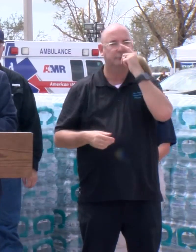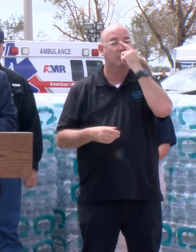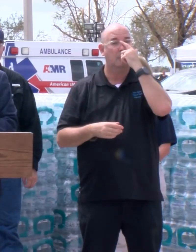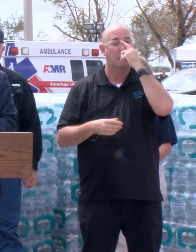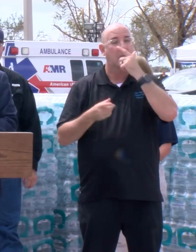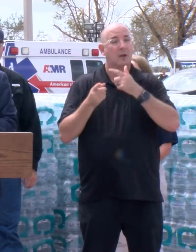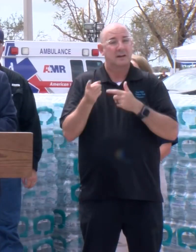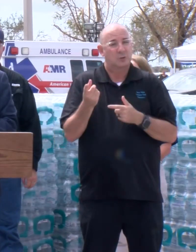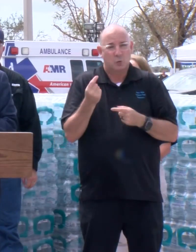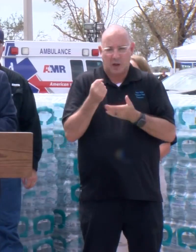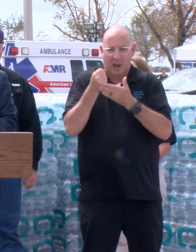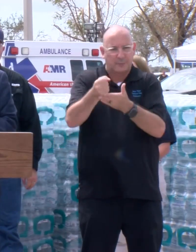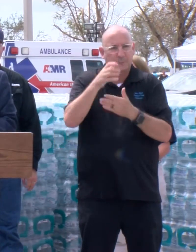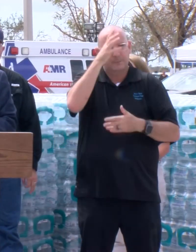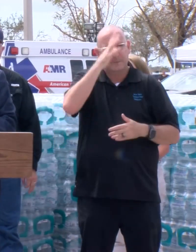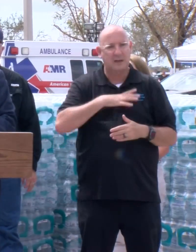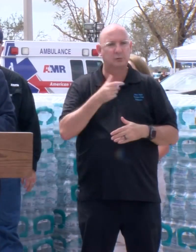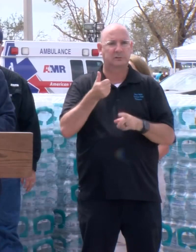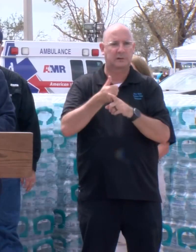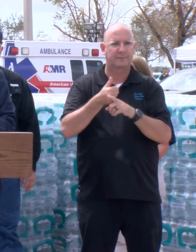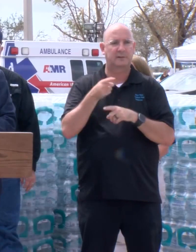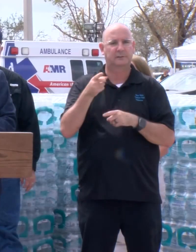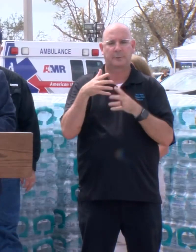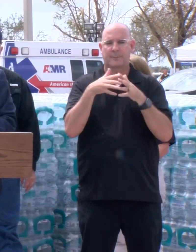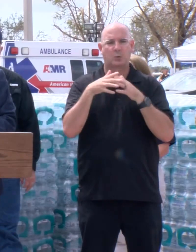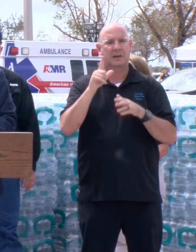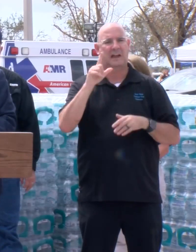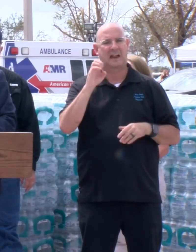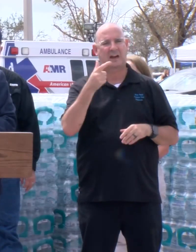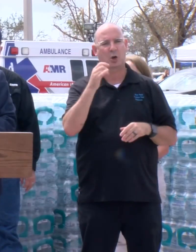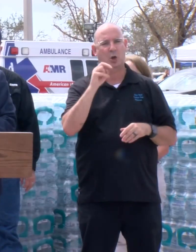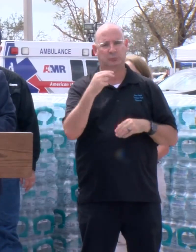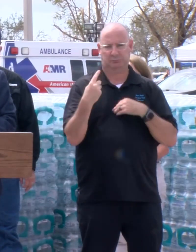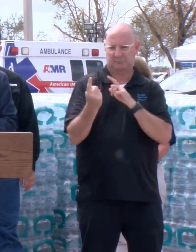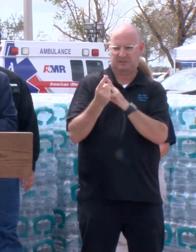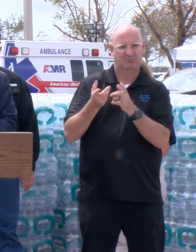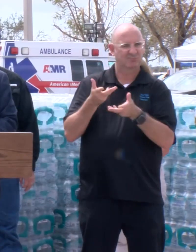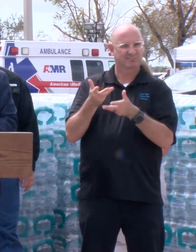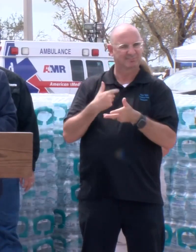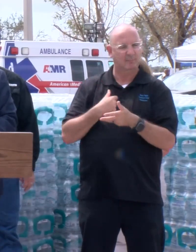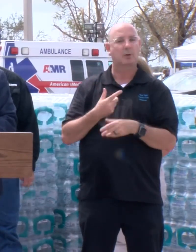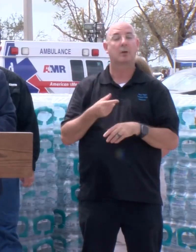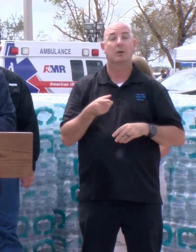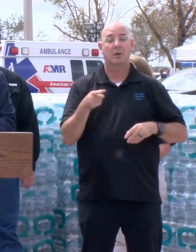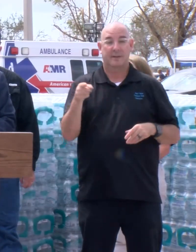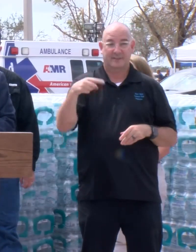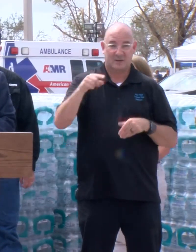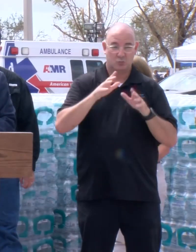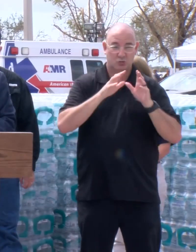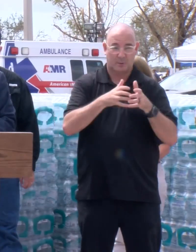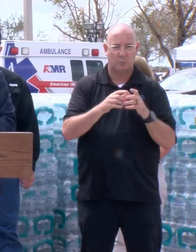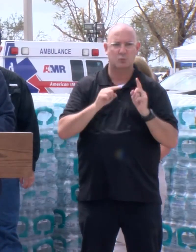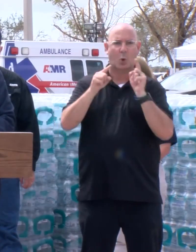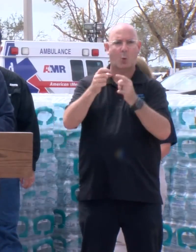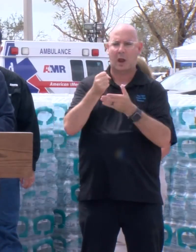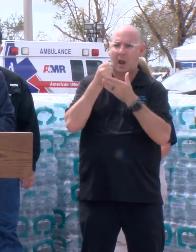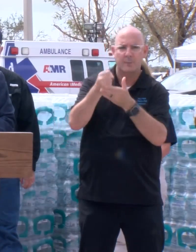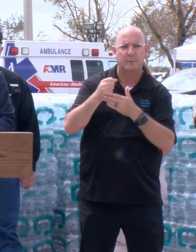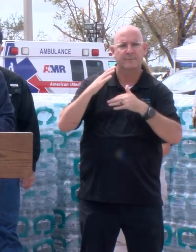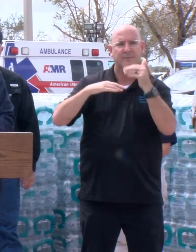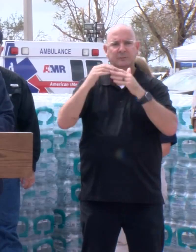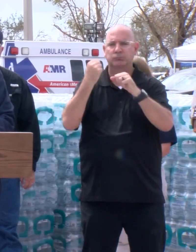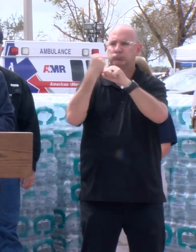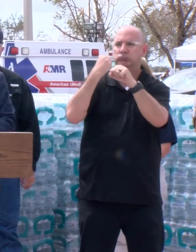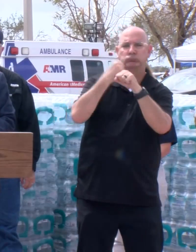I went and saw him and met with them. And so they have these people, they come and they help fix debris. They get trees cleared. They can help you gut